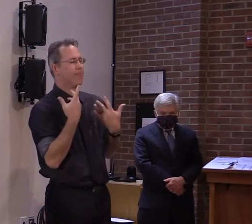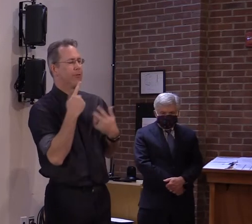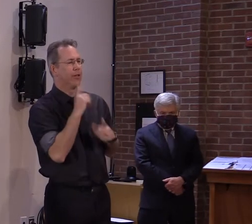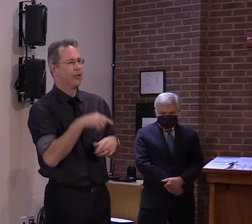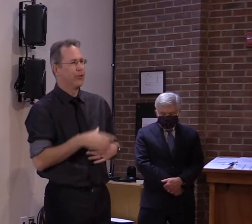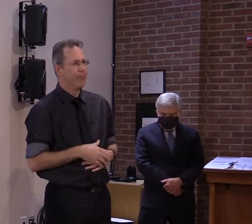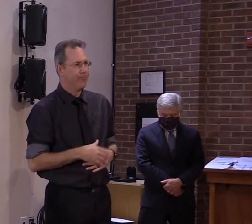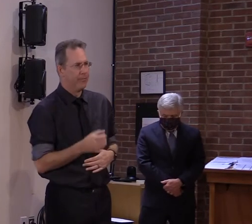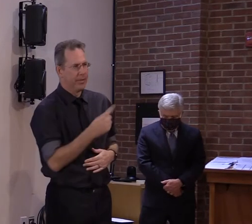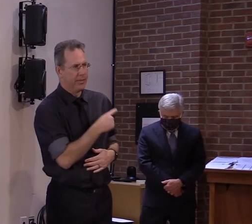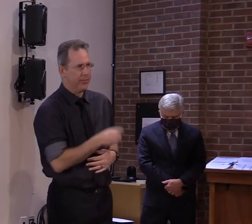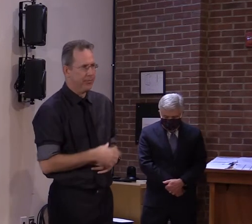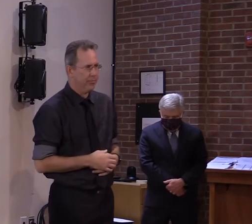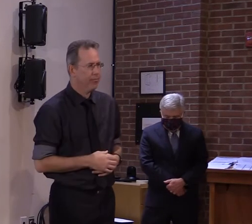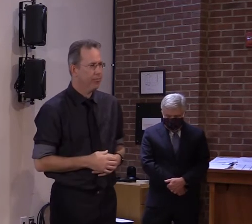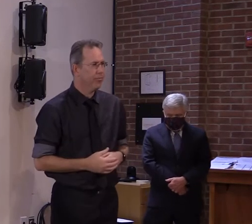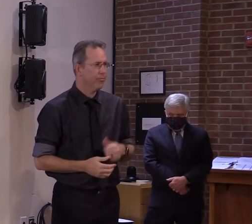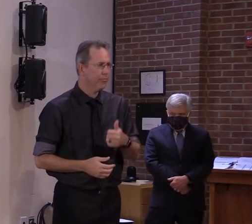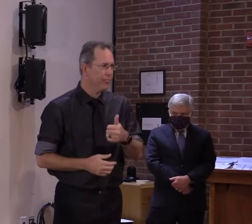Thank you so much. You're